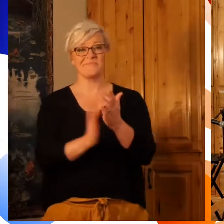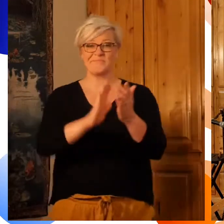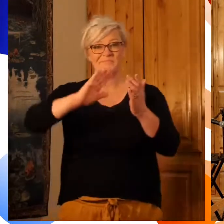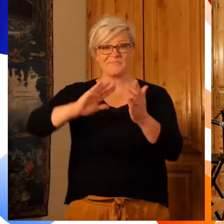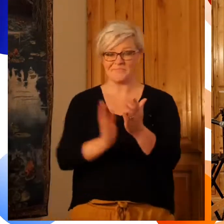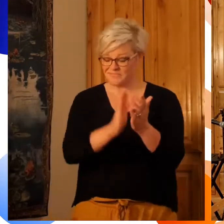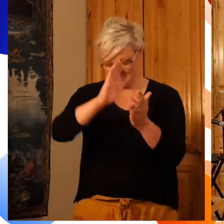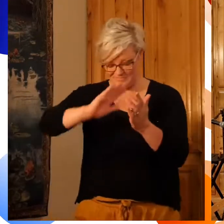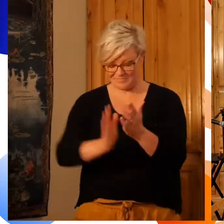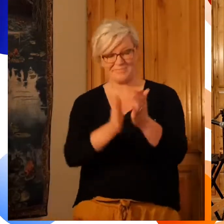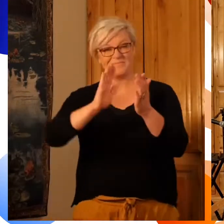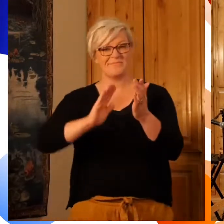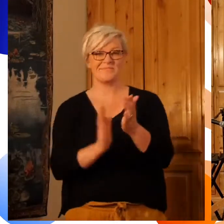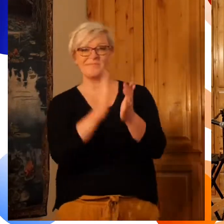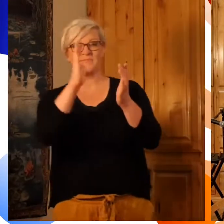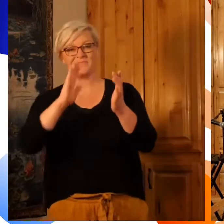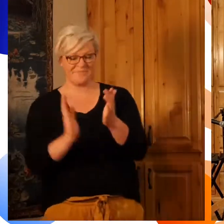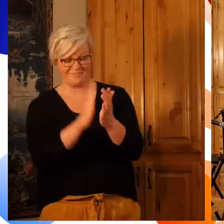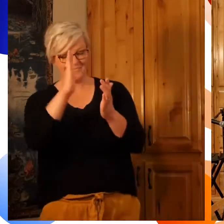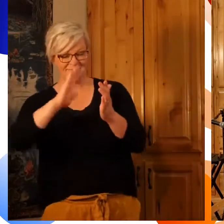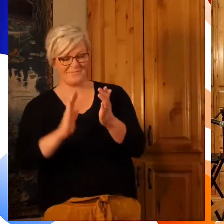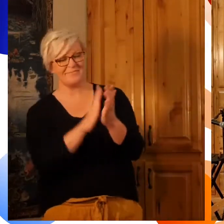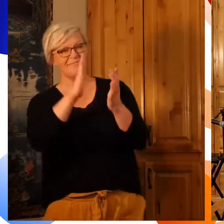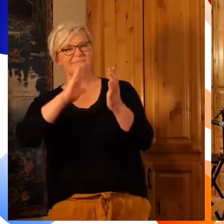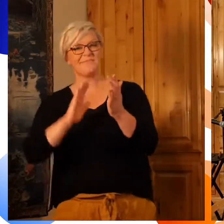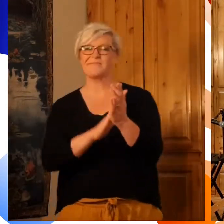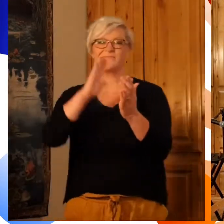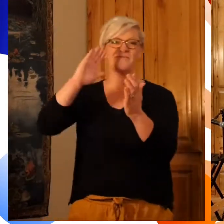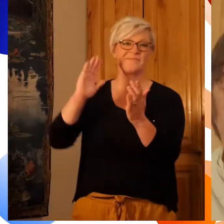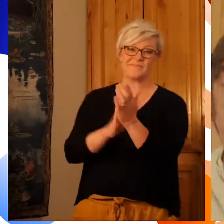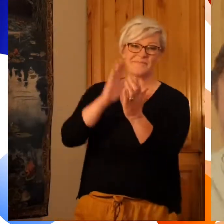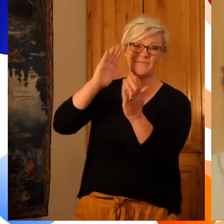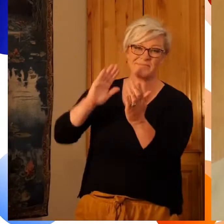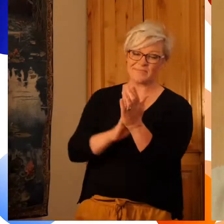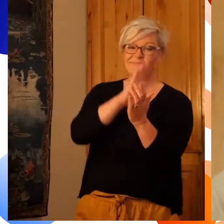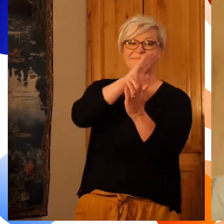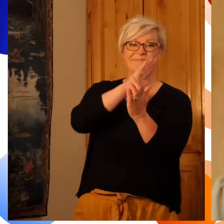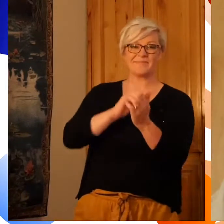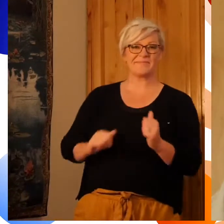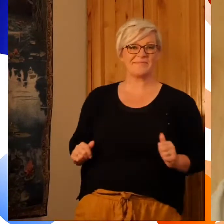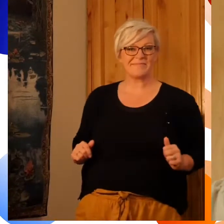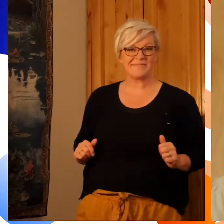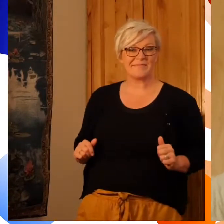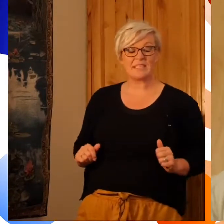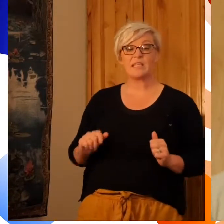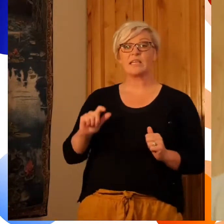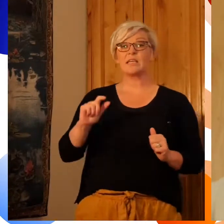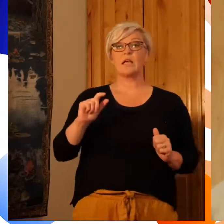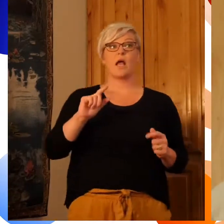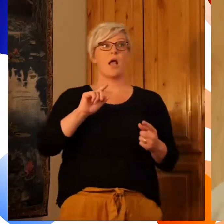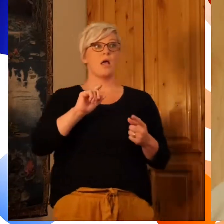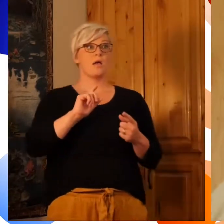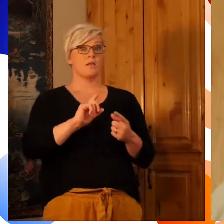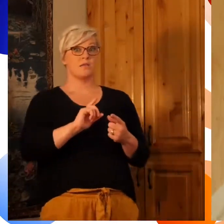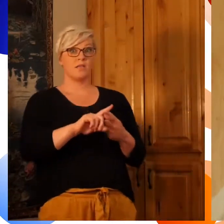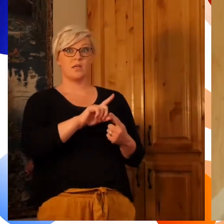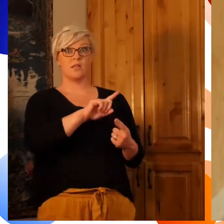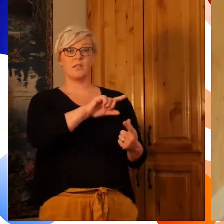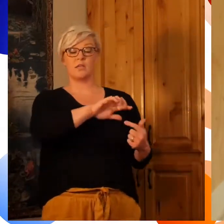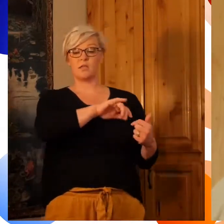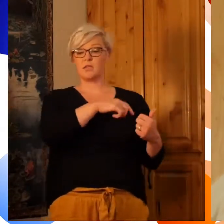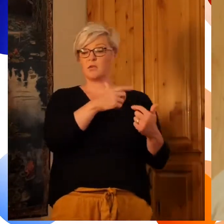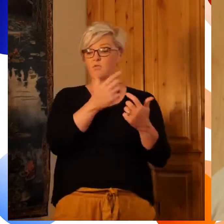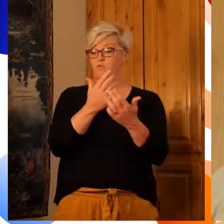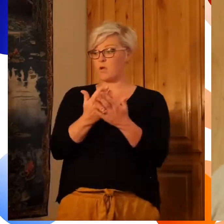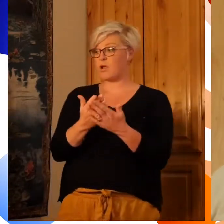rum tum toddy, rum tum toddy, rum tum tiddle dum tum to. Until he came out on a deserted meadow, many, many